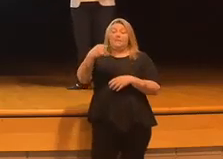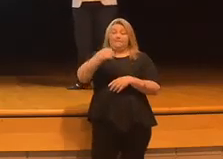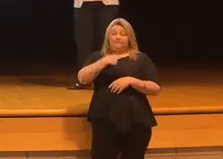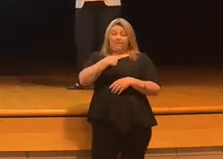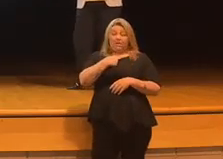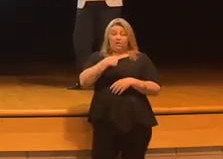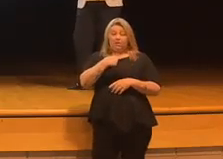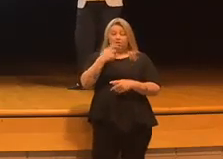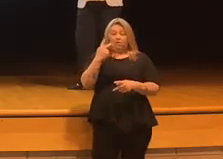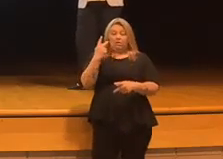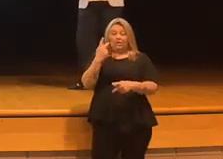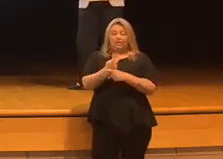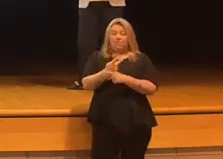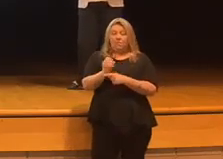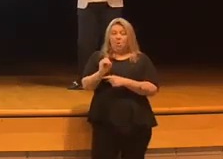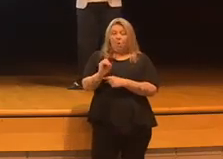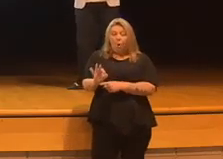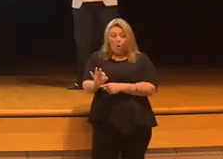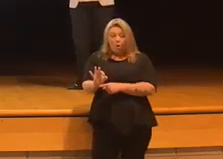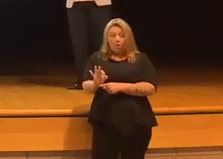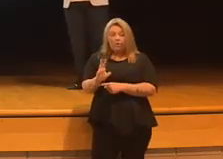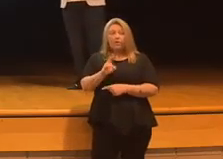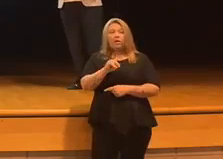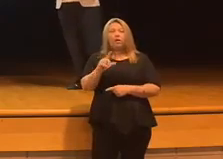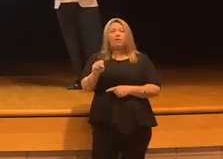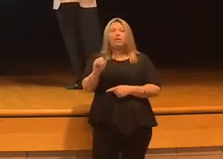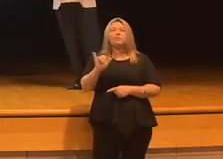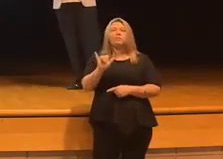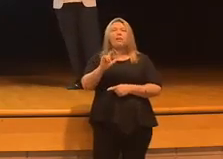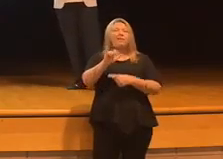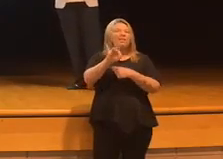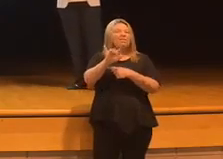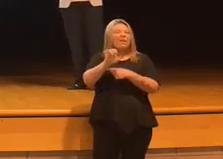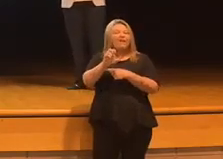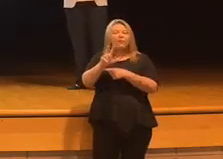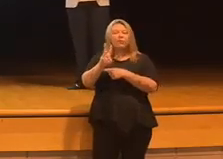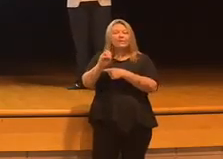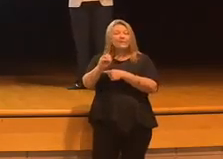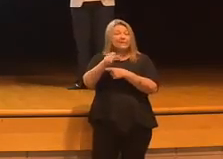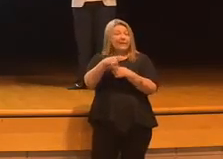keep them turned off unless it's an app like Life360.